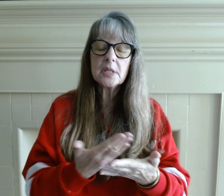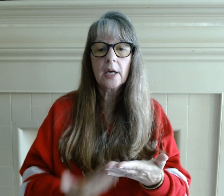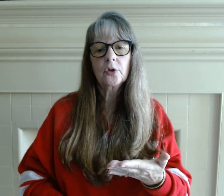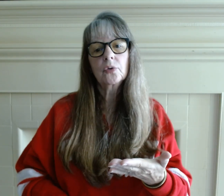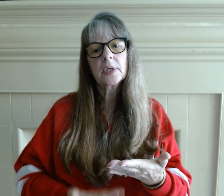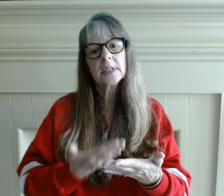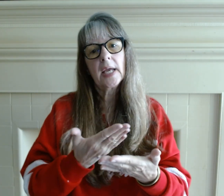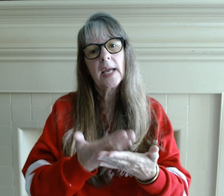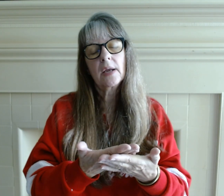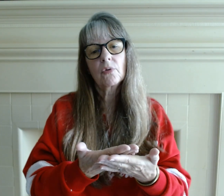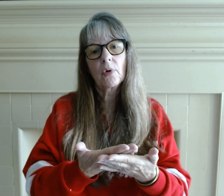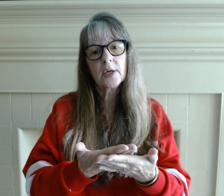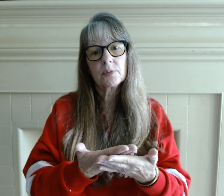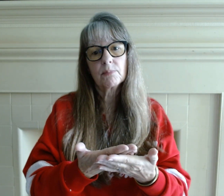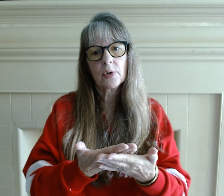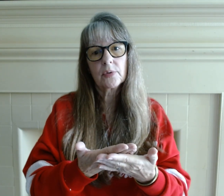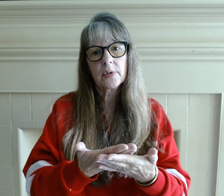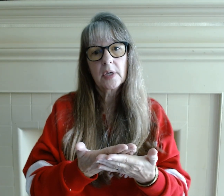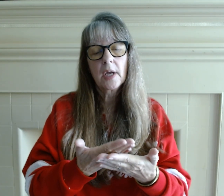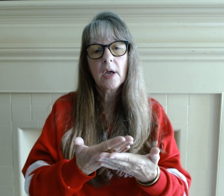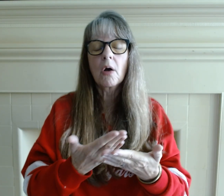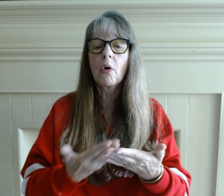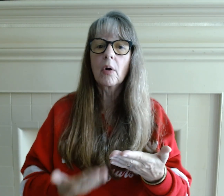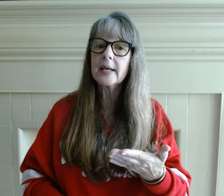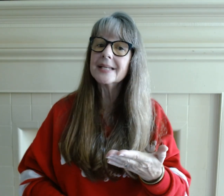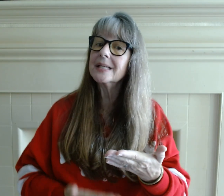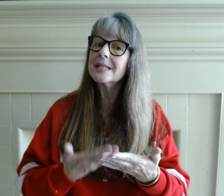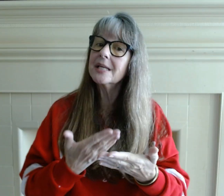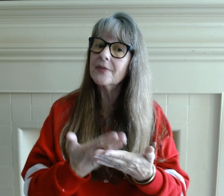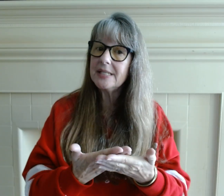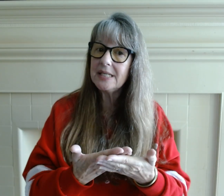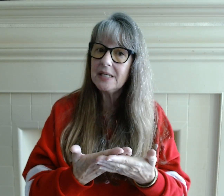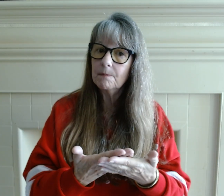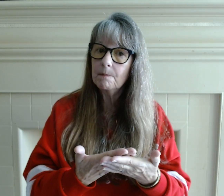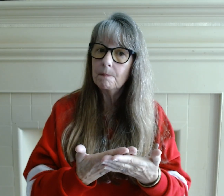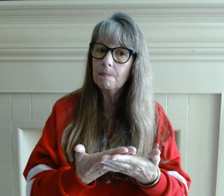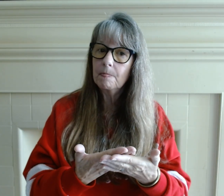you could say Christ's birth or his nativity.